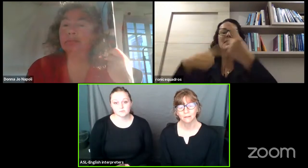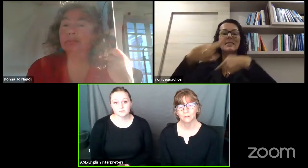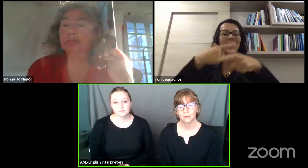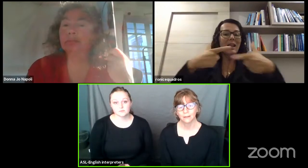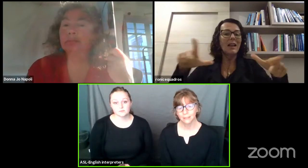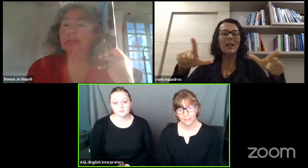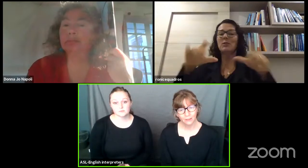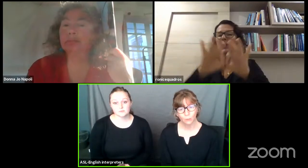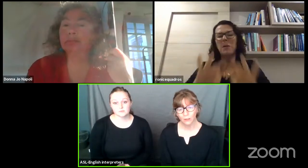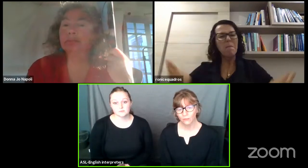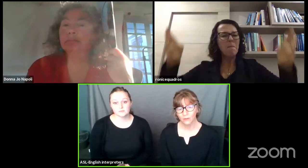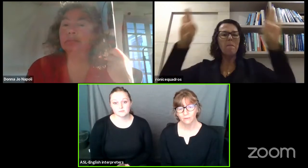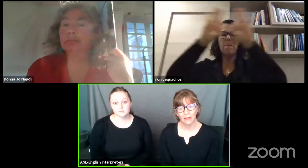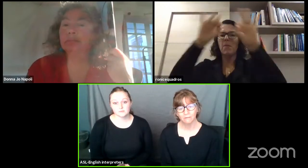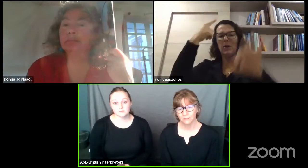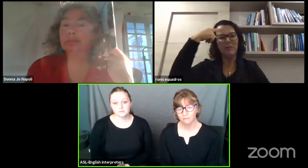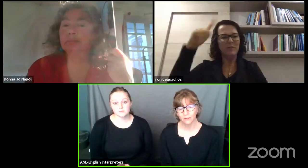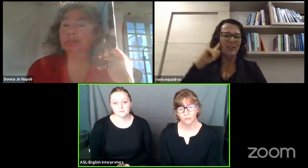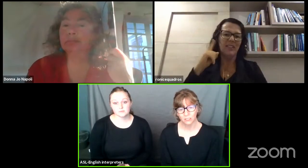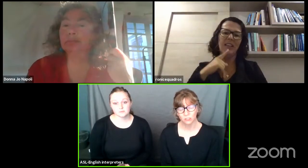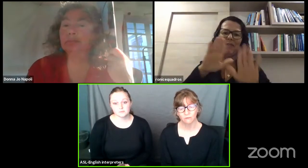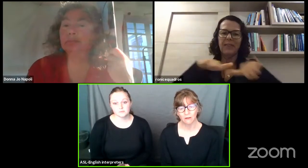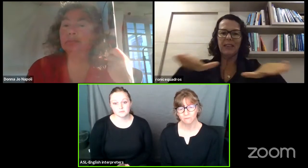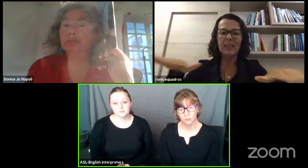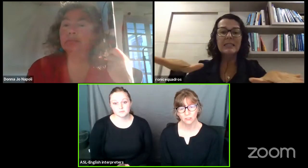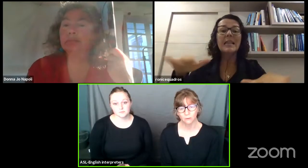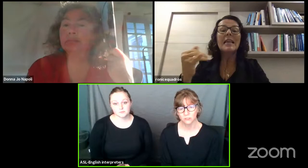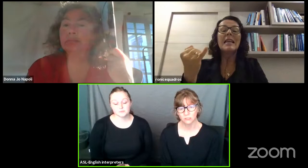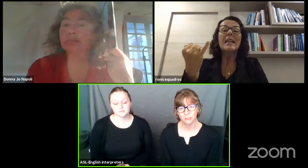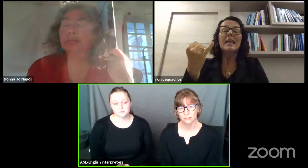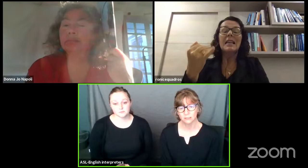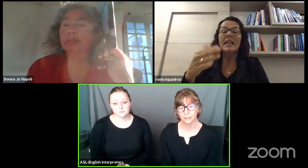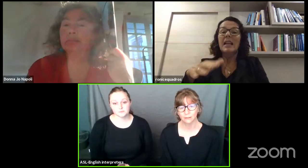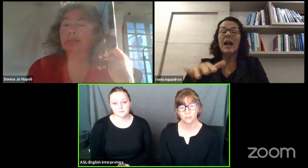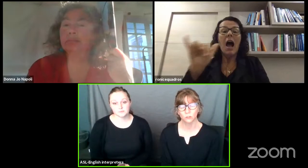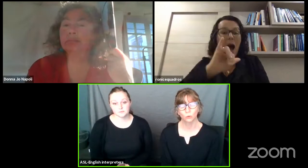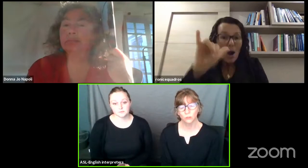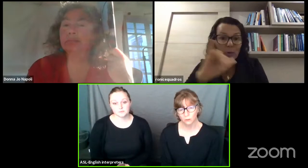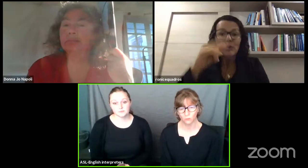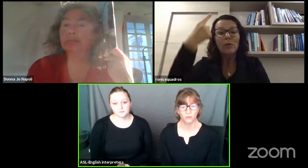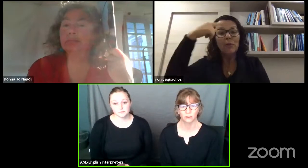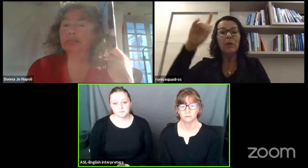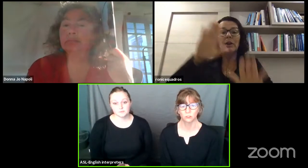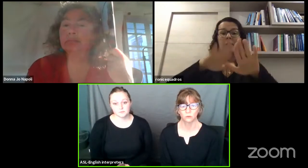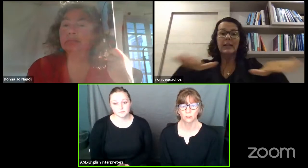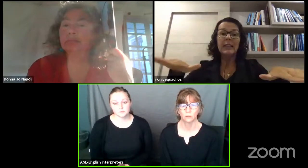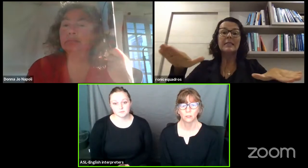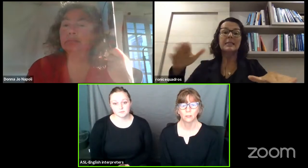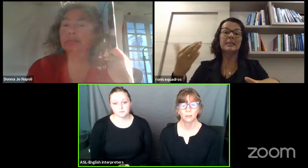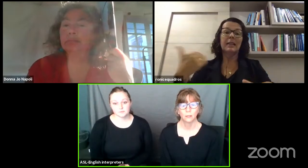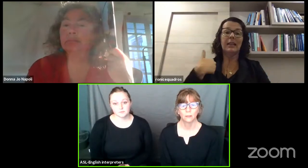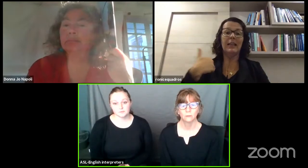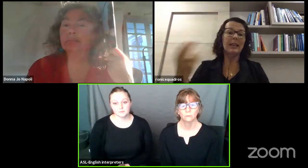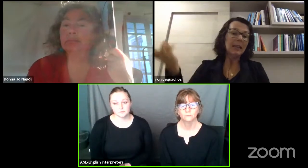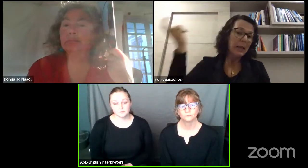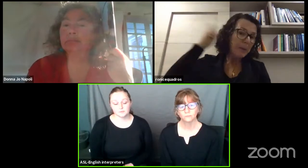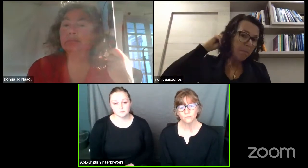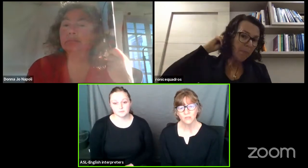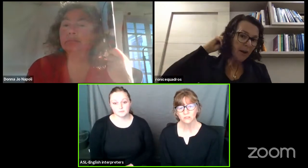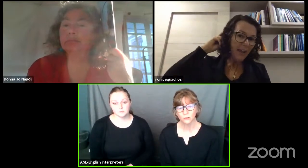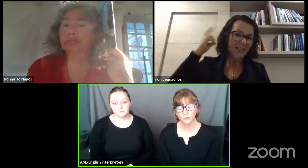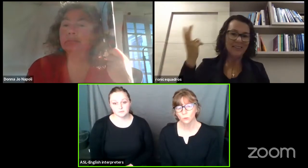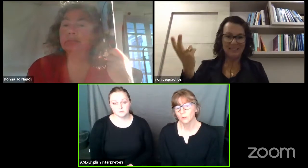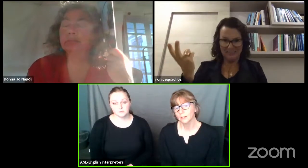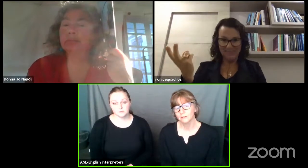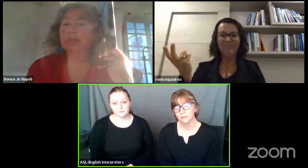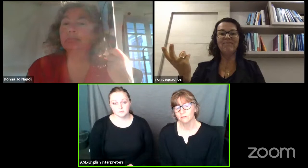clearly, again, about having a foundation of that first language, and sign language is critical for deaf children.